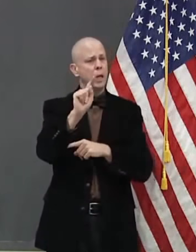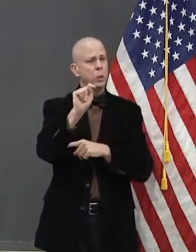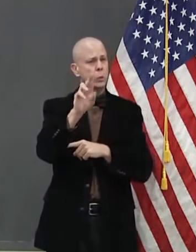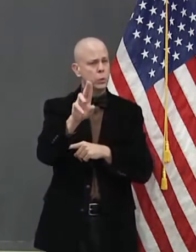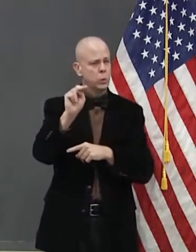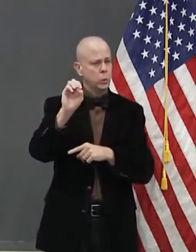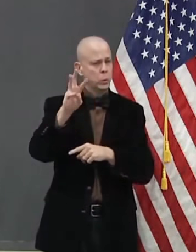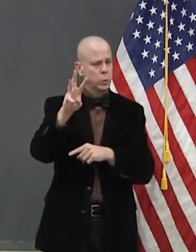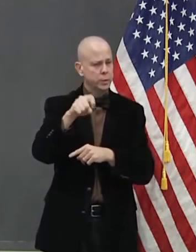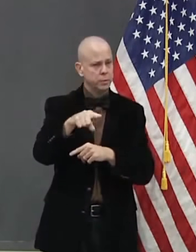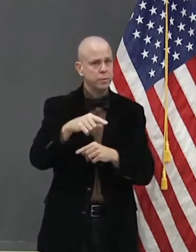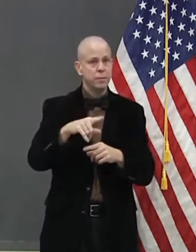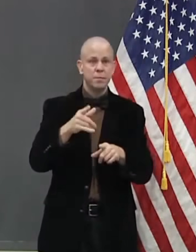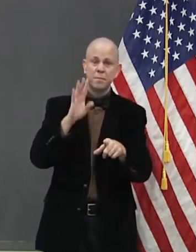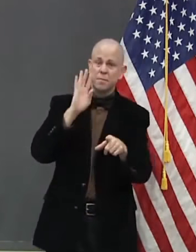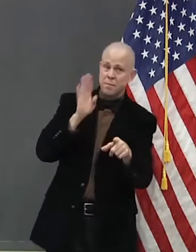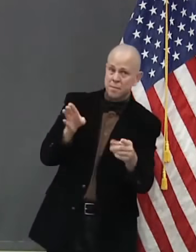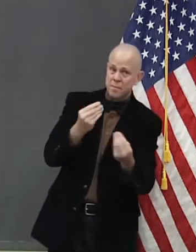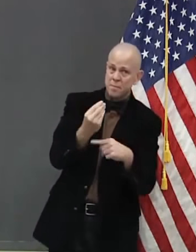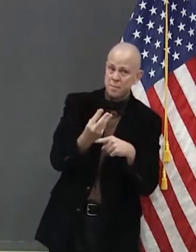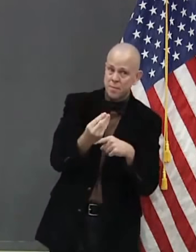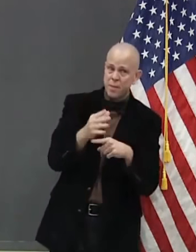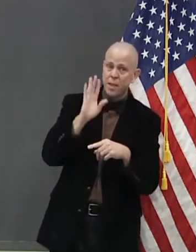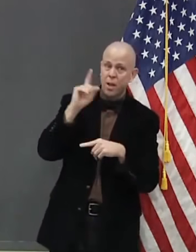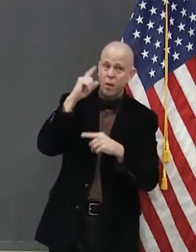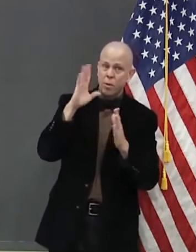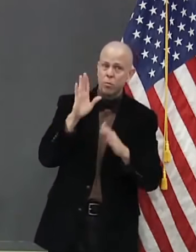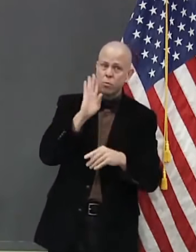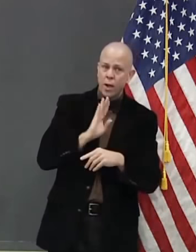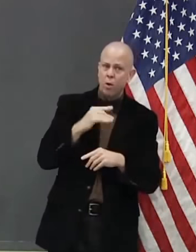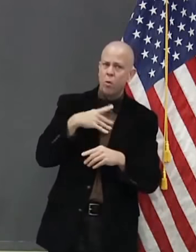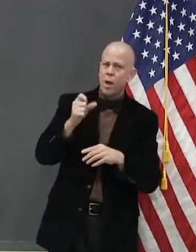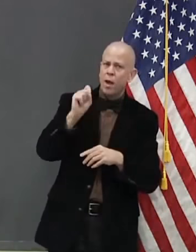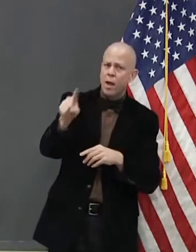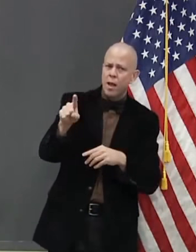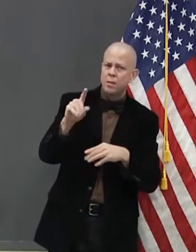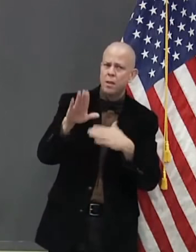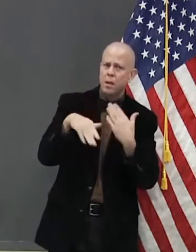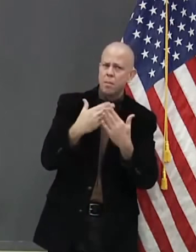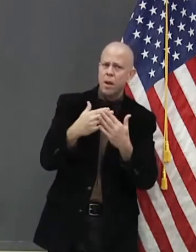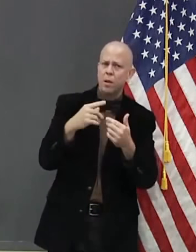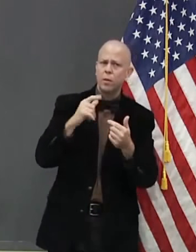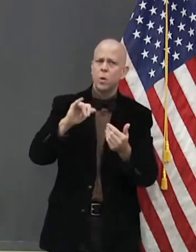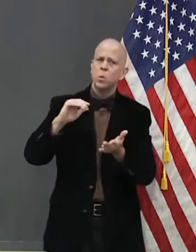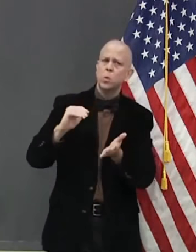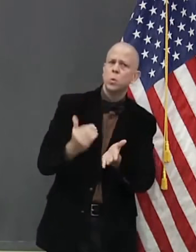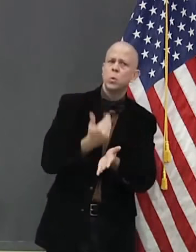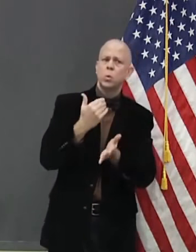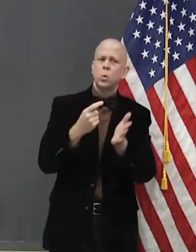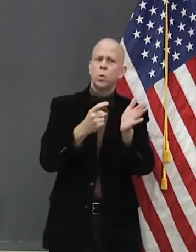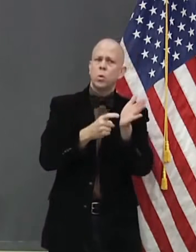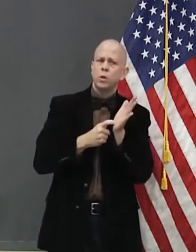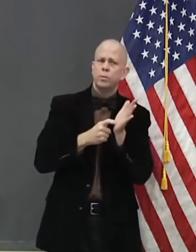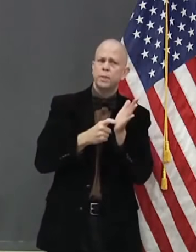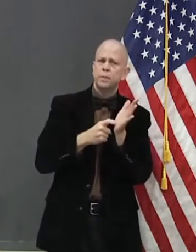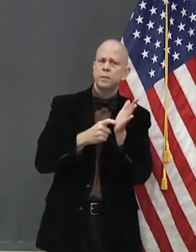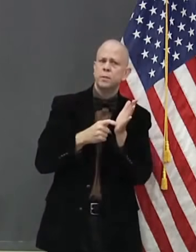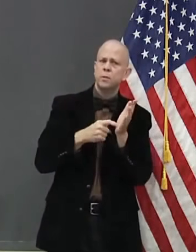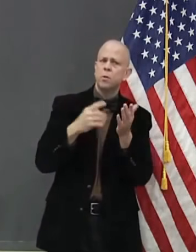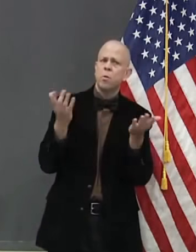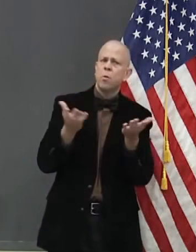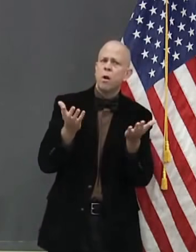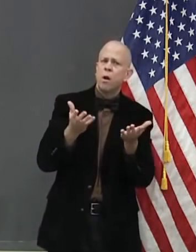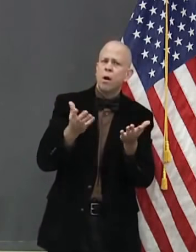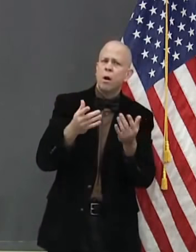Hi, Governor Brown. I wanted to ask you about this new measure. What are the consequences of this? Is